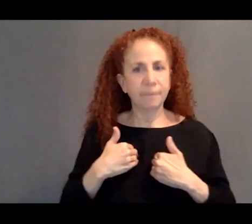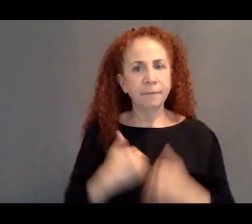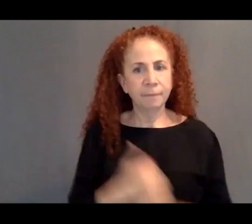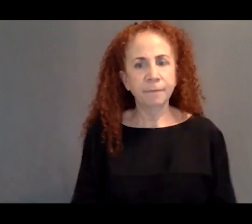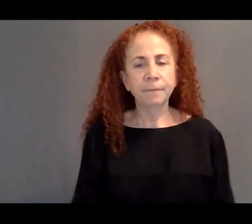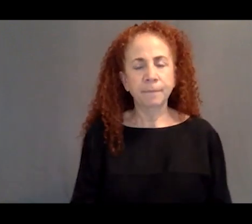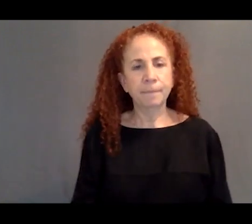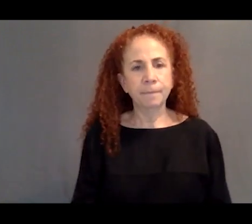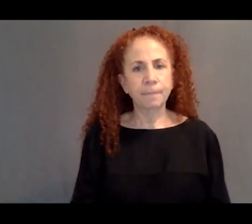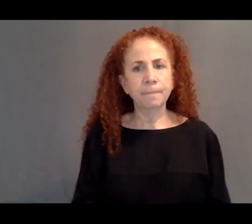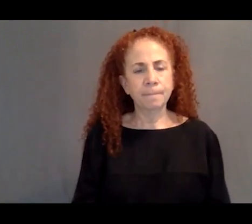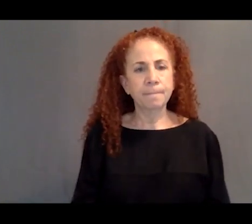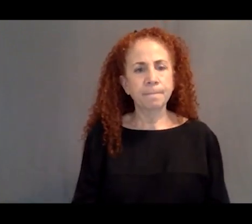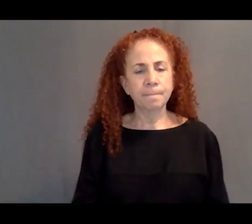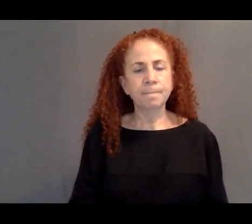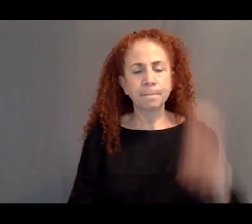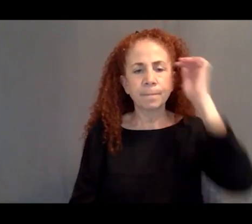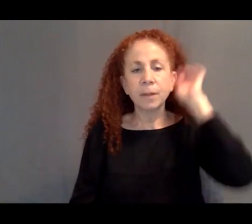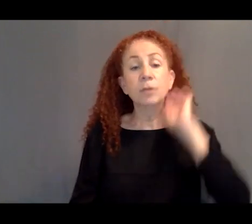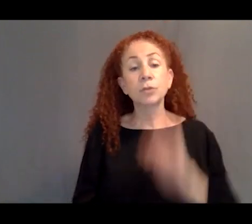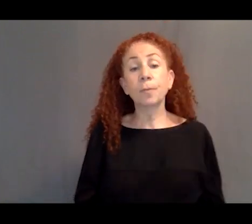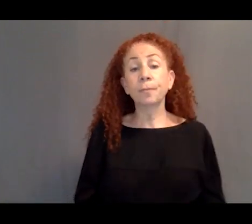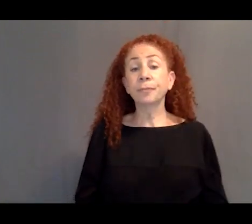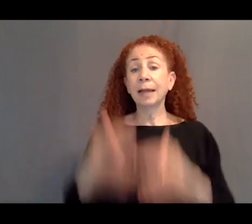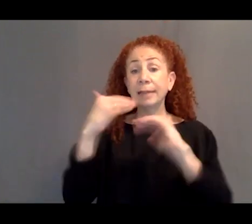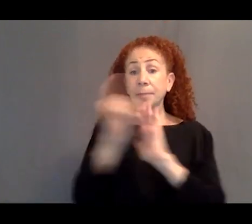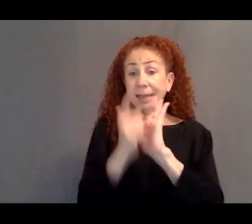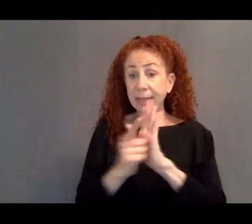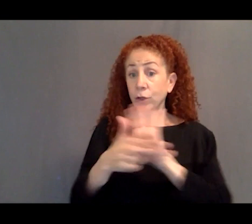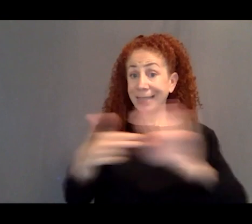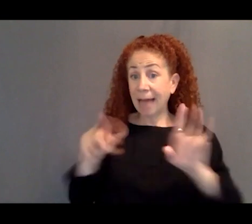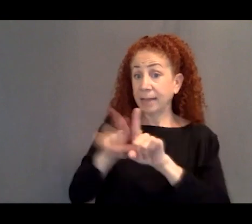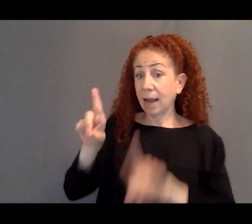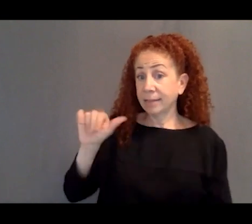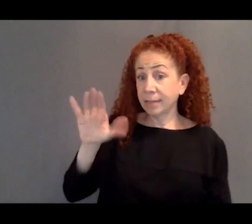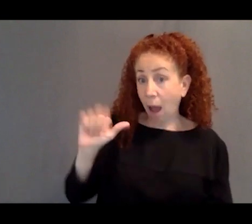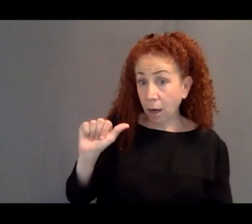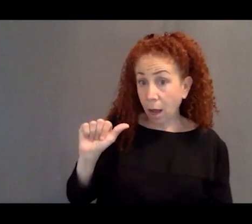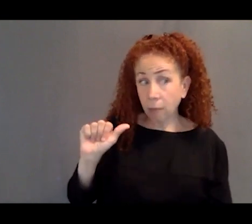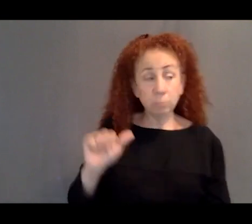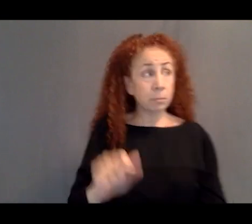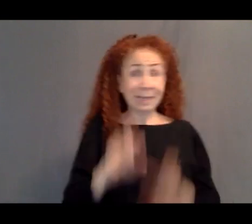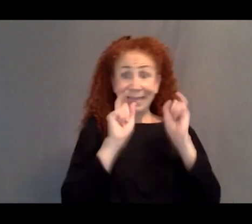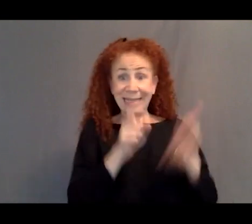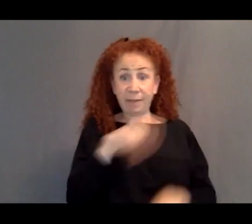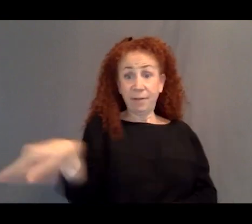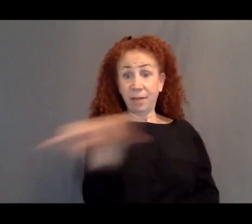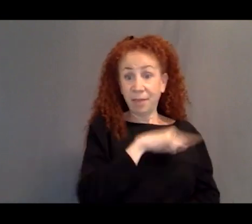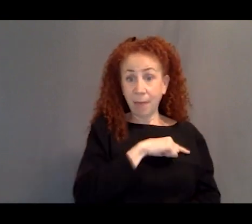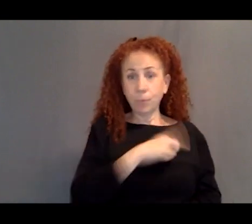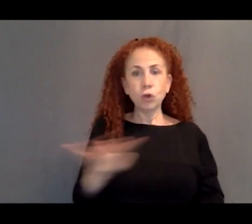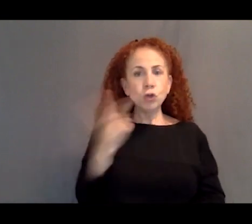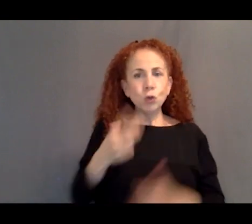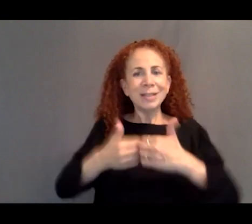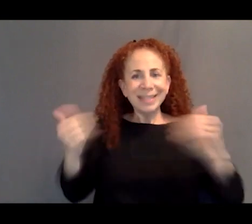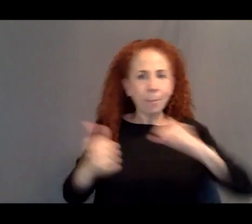So ultimately, liminally legal statuses like DACA endow their beneficiaries with a dichotomous duality